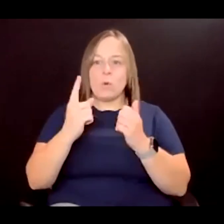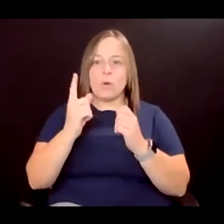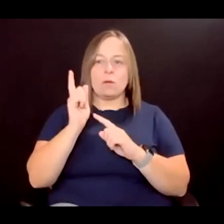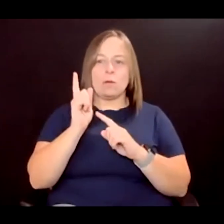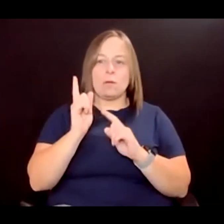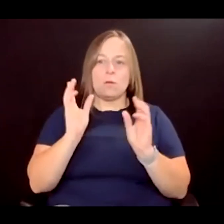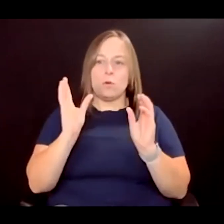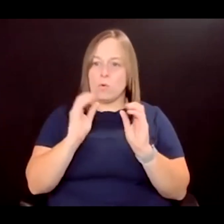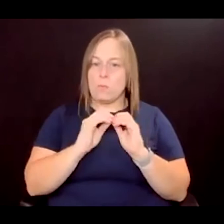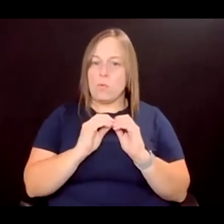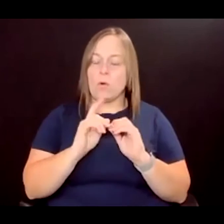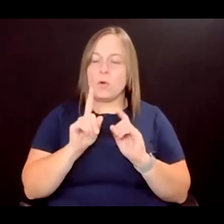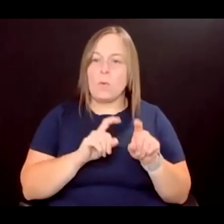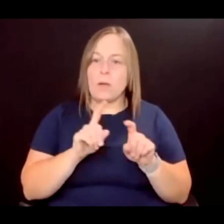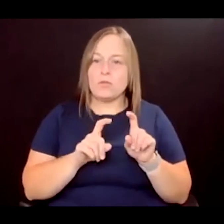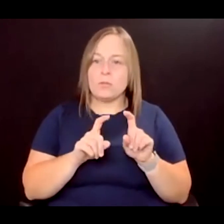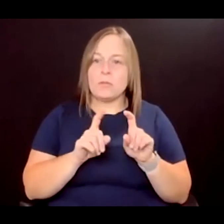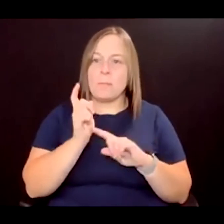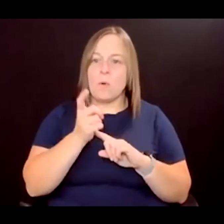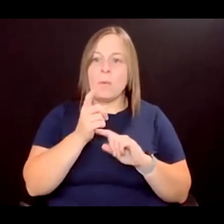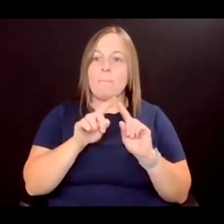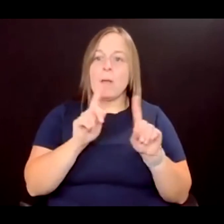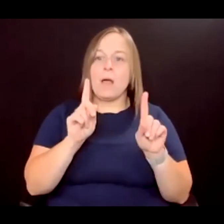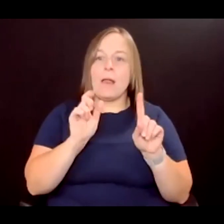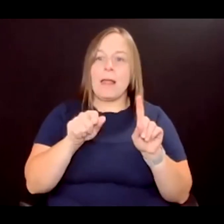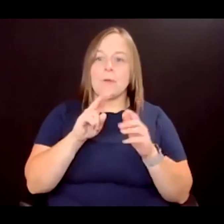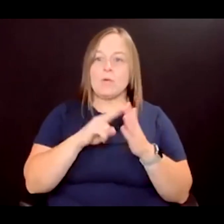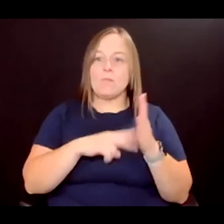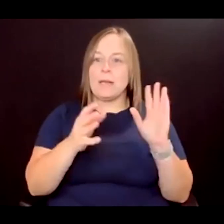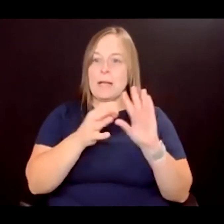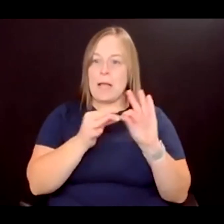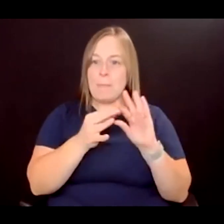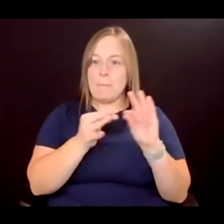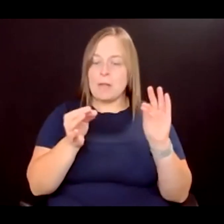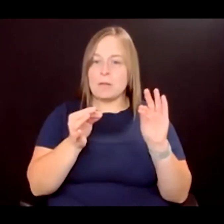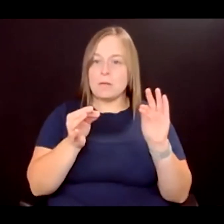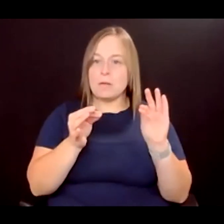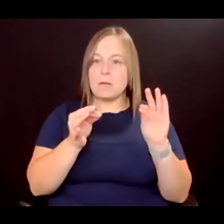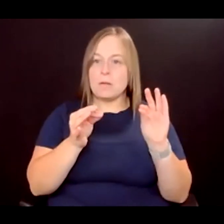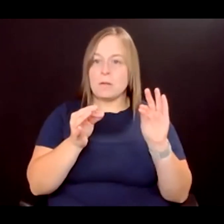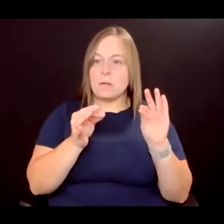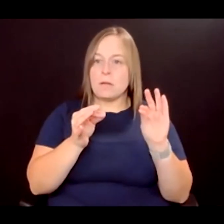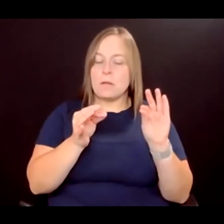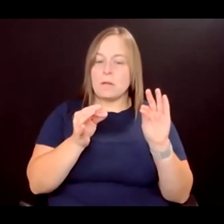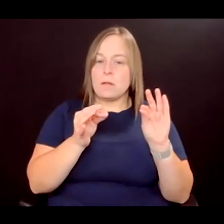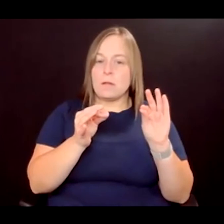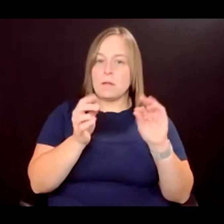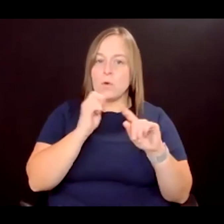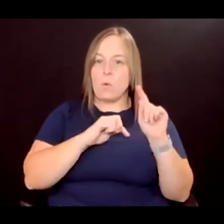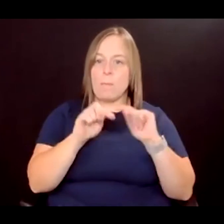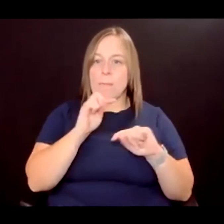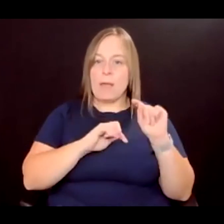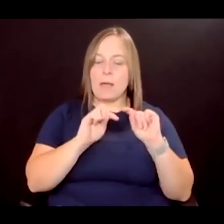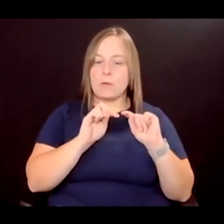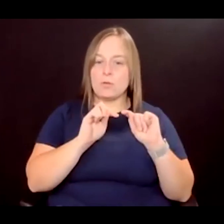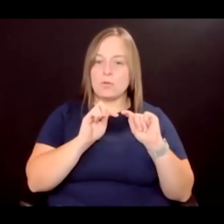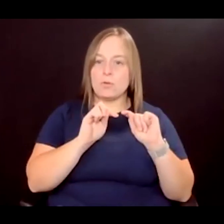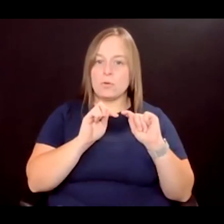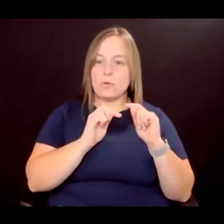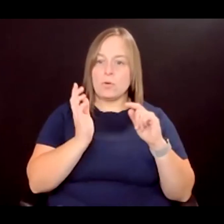The first one is, currently the ADA committee of the city is not meeting and may not even have